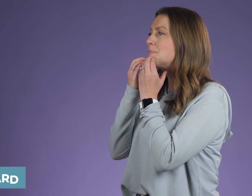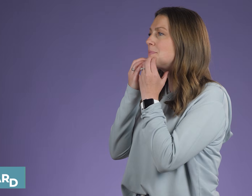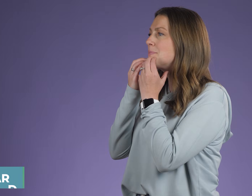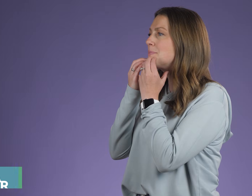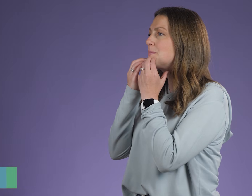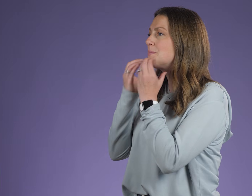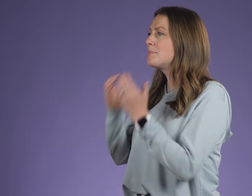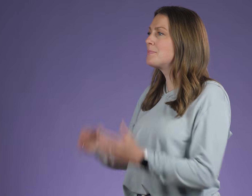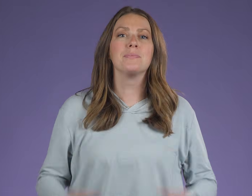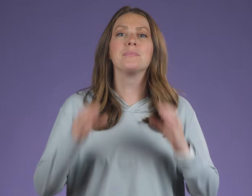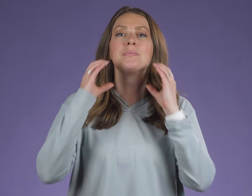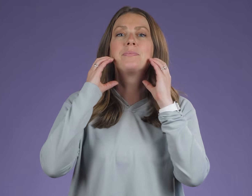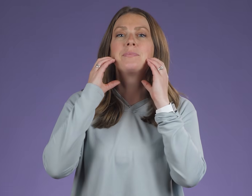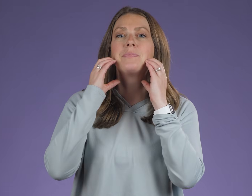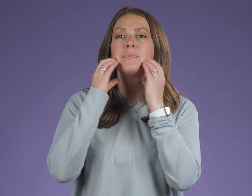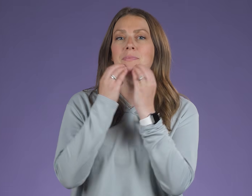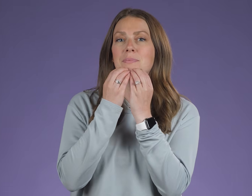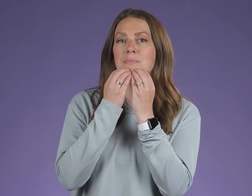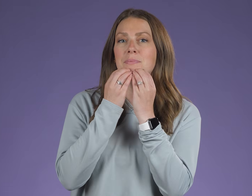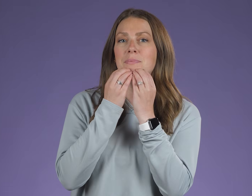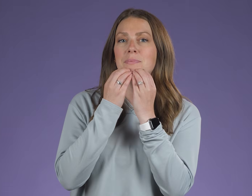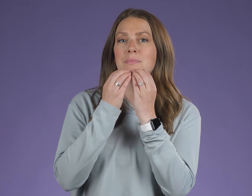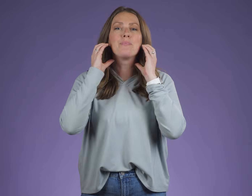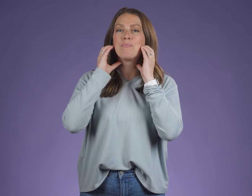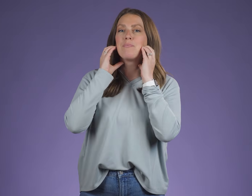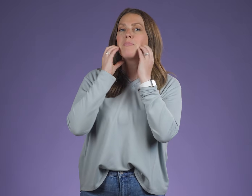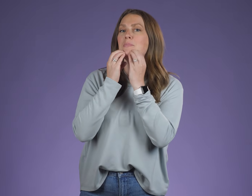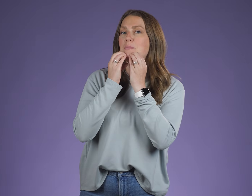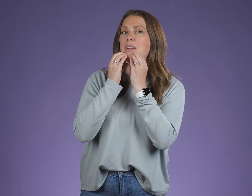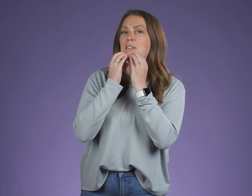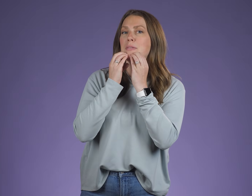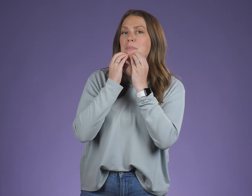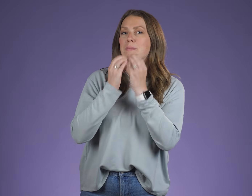hands are making the shape of a beard on your face. Beard.